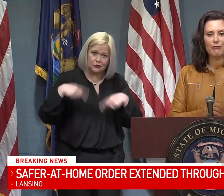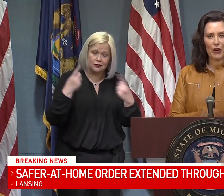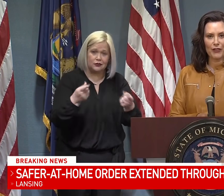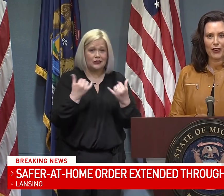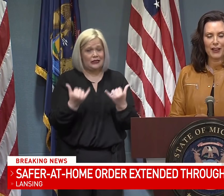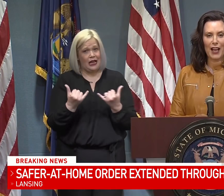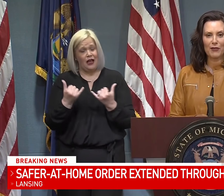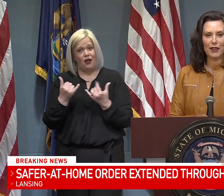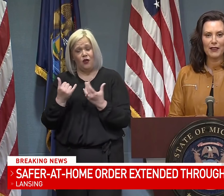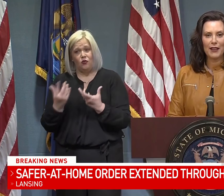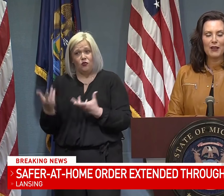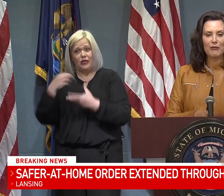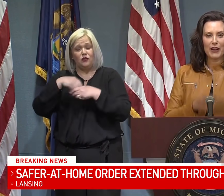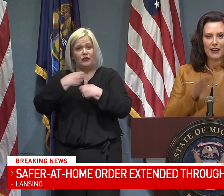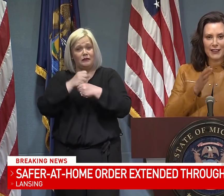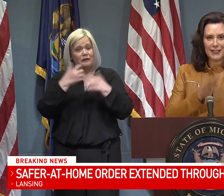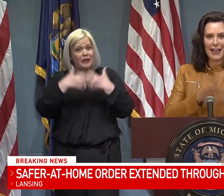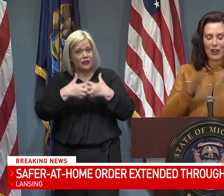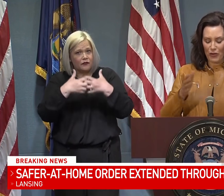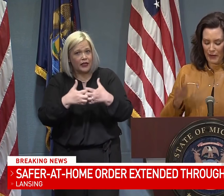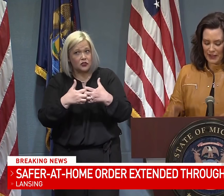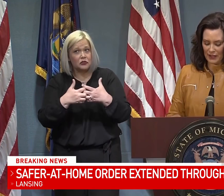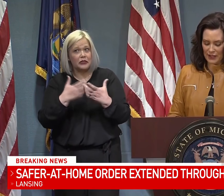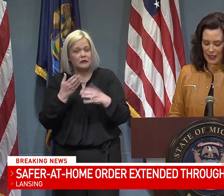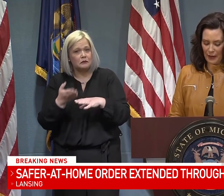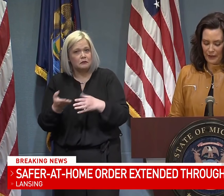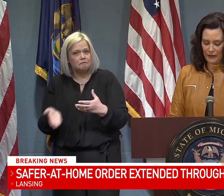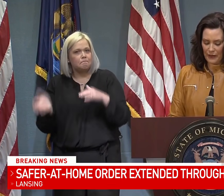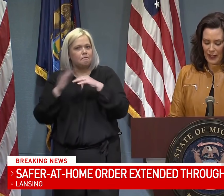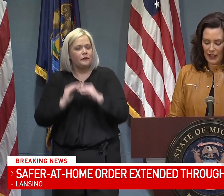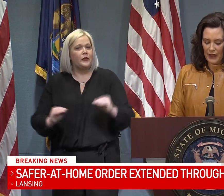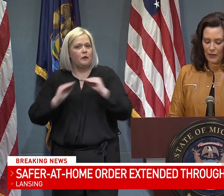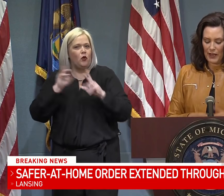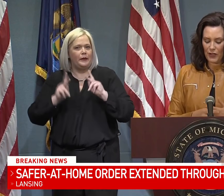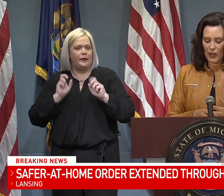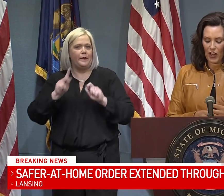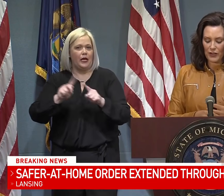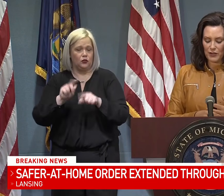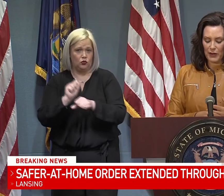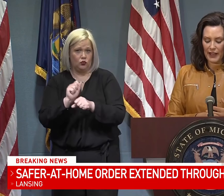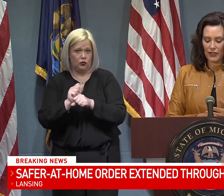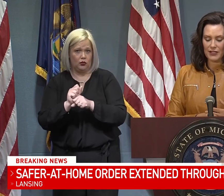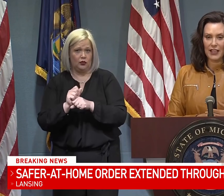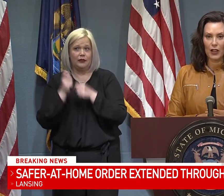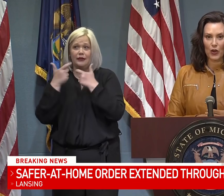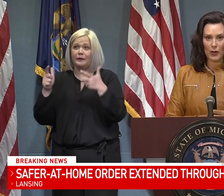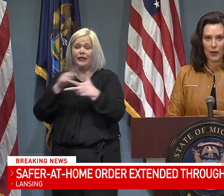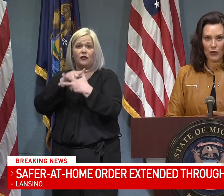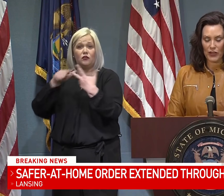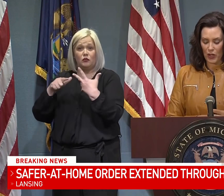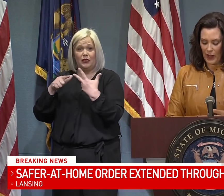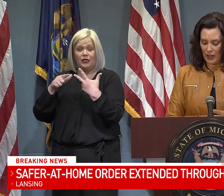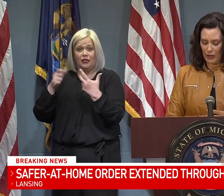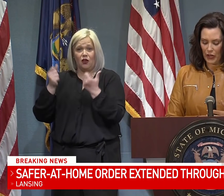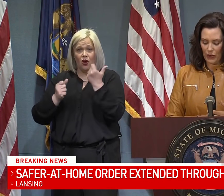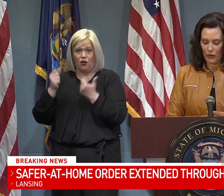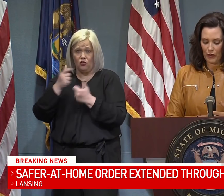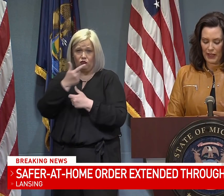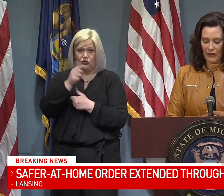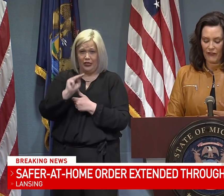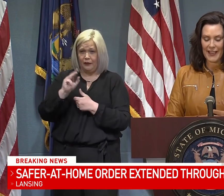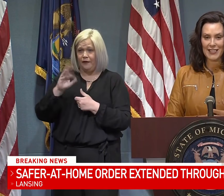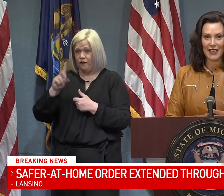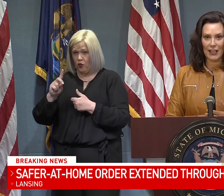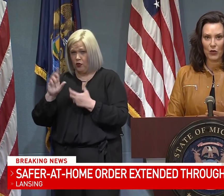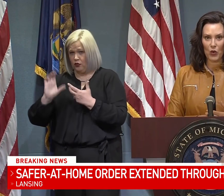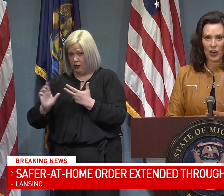sizable part of our economy, but it is an incremental step. The big 3 auto suppliers, in agreement with the UAW, will